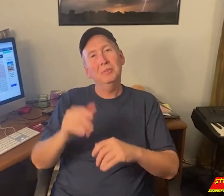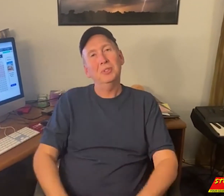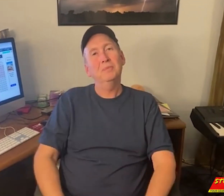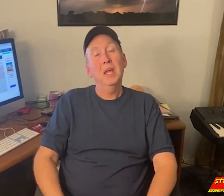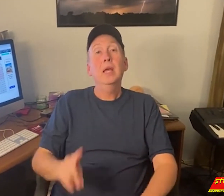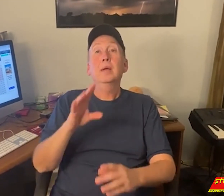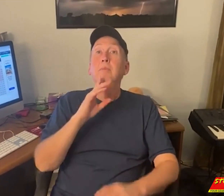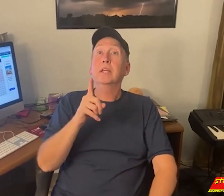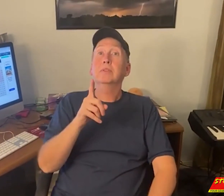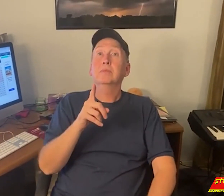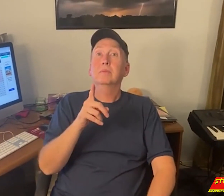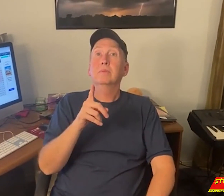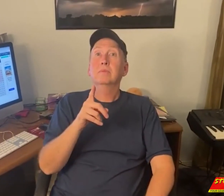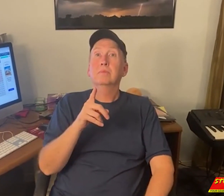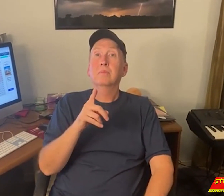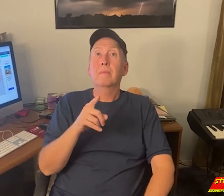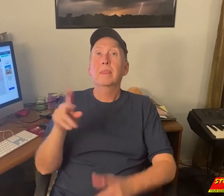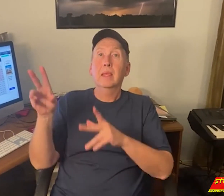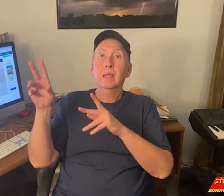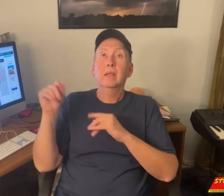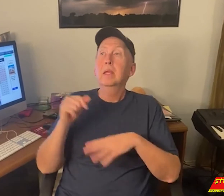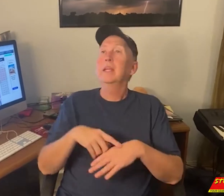So, yes. Prepare for the worst, but hope for the best. Yeah,